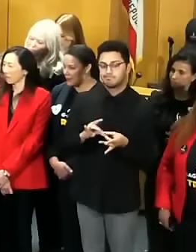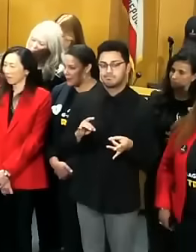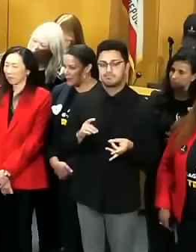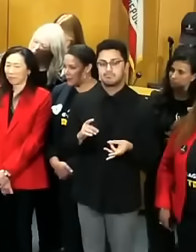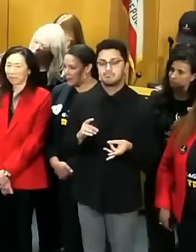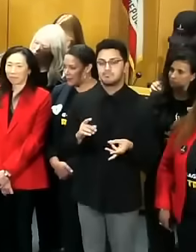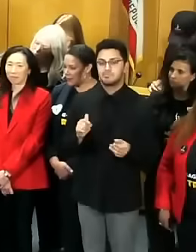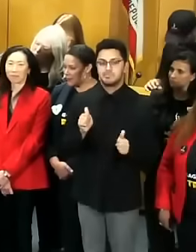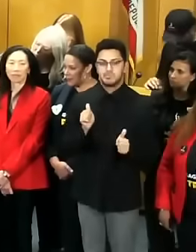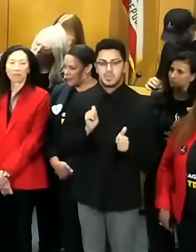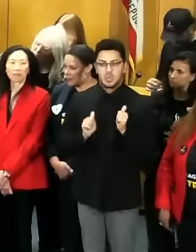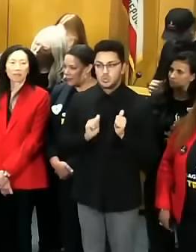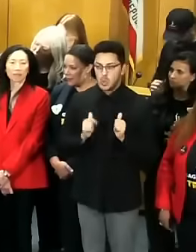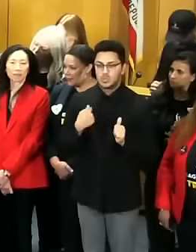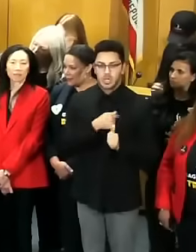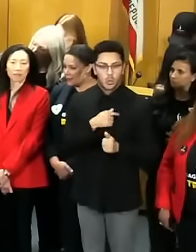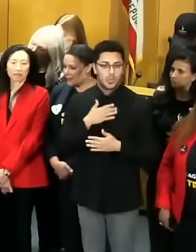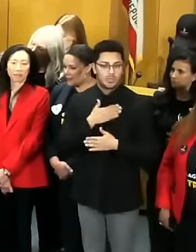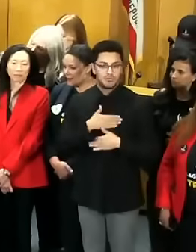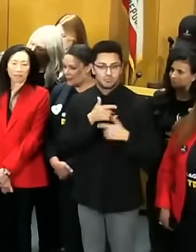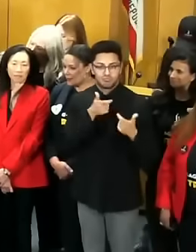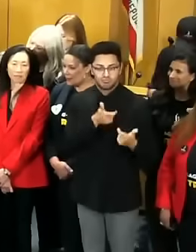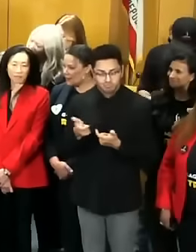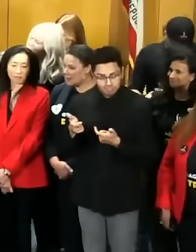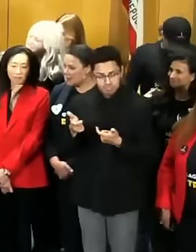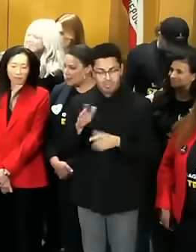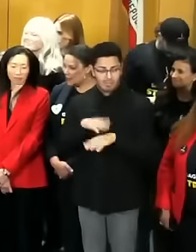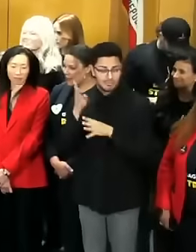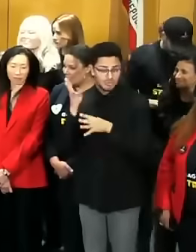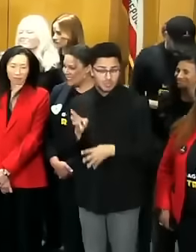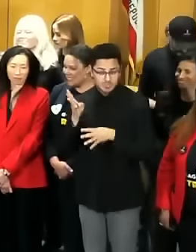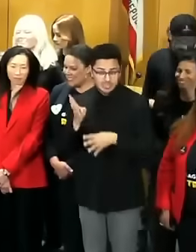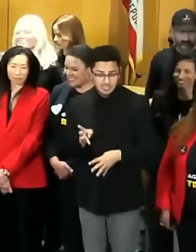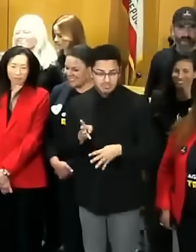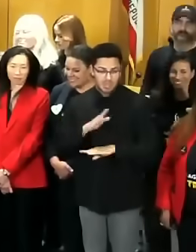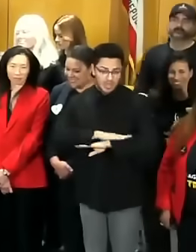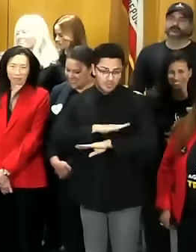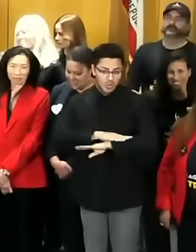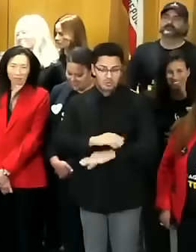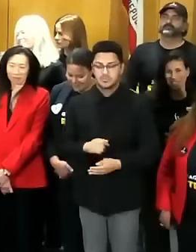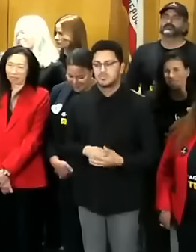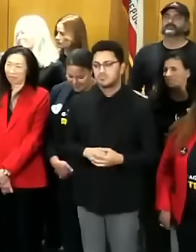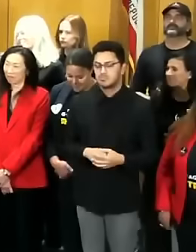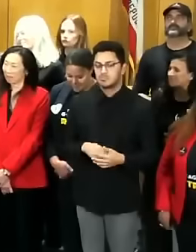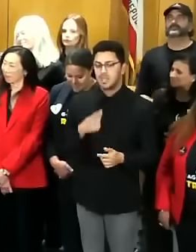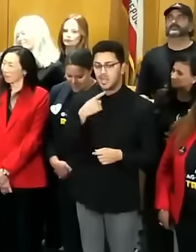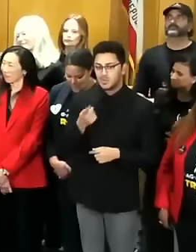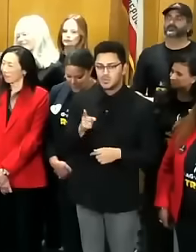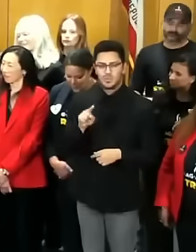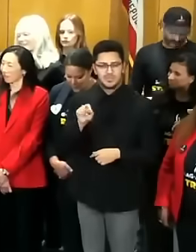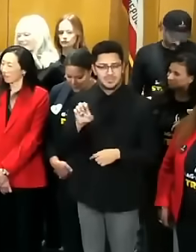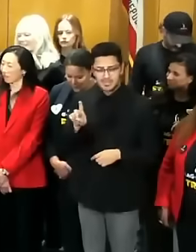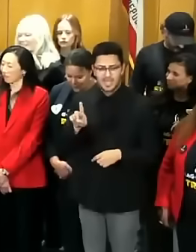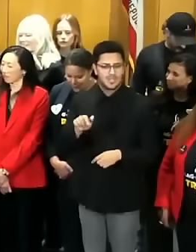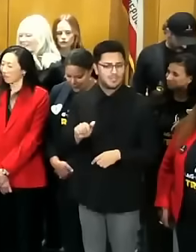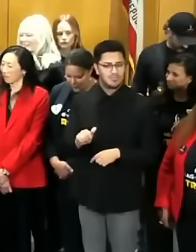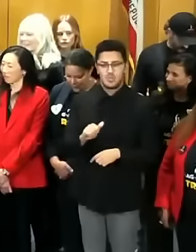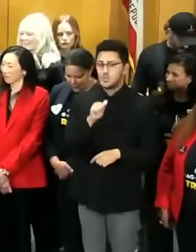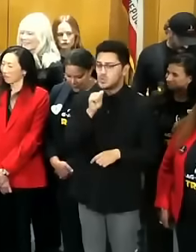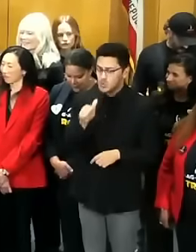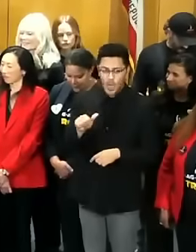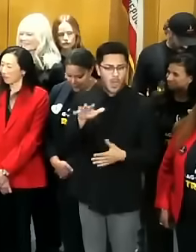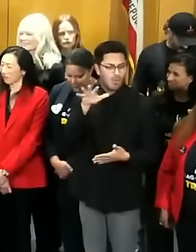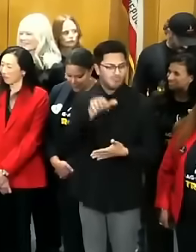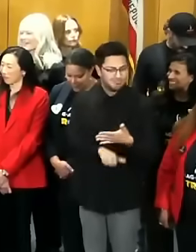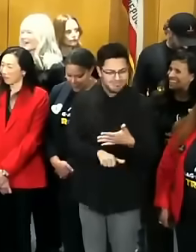know, the shows that we're all enjoying on the streaming platforms. I said to Ted, don't ever take off the Great